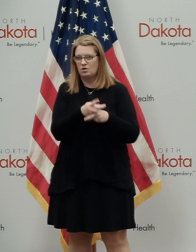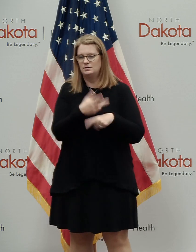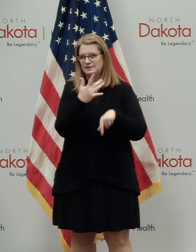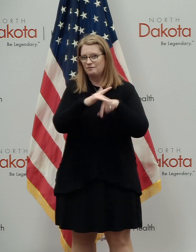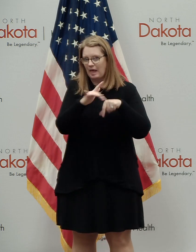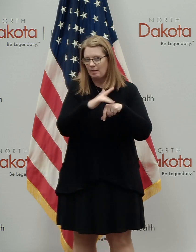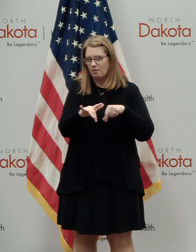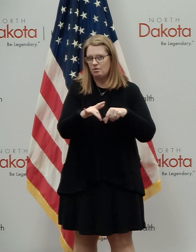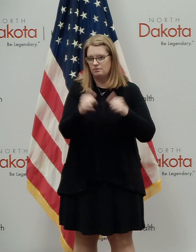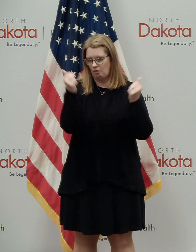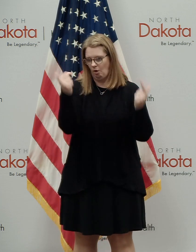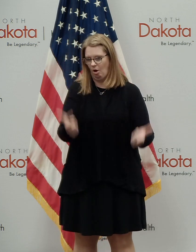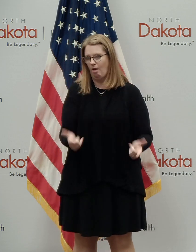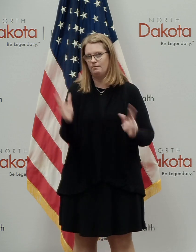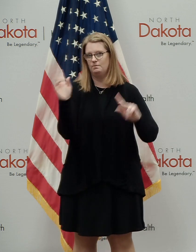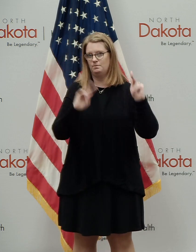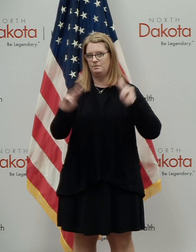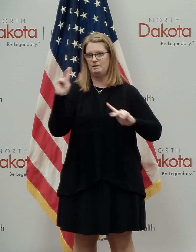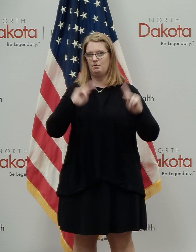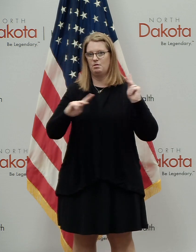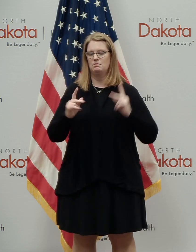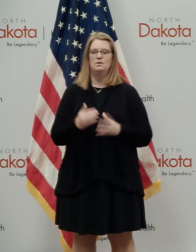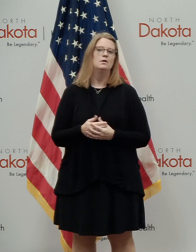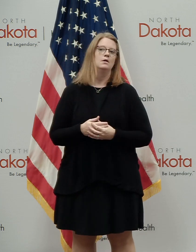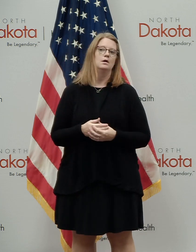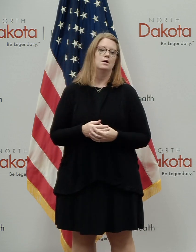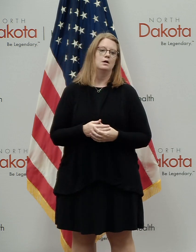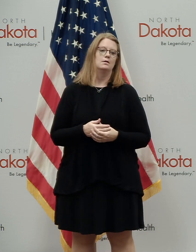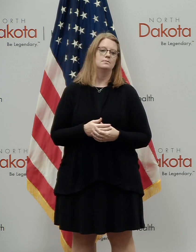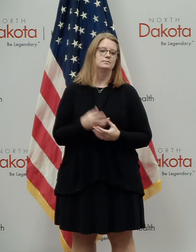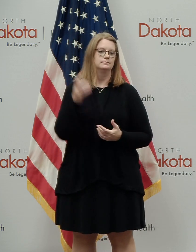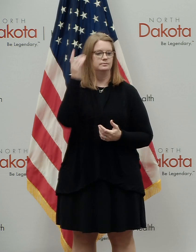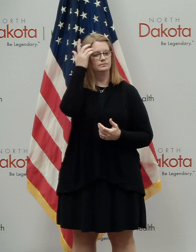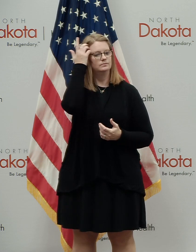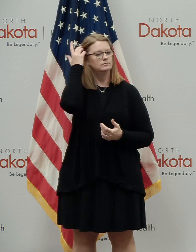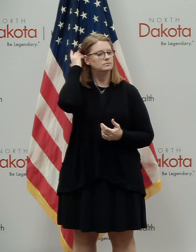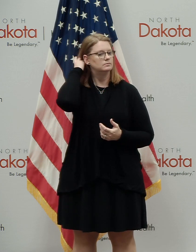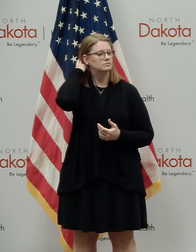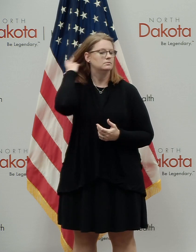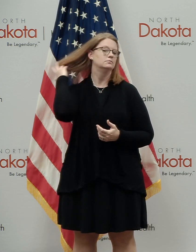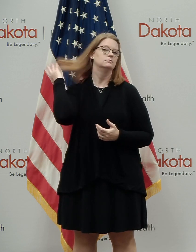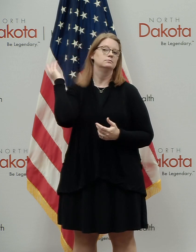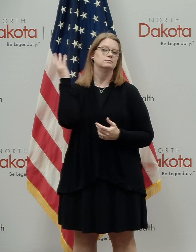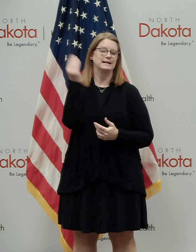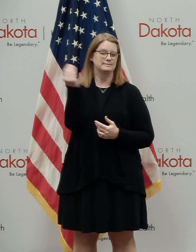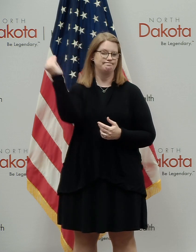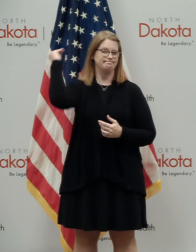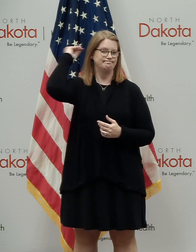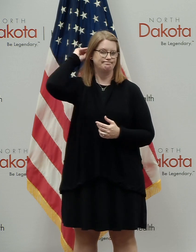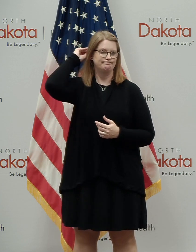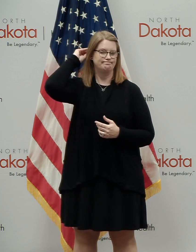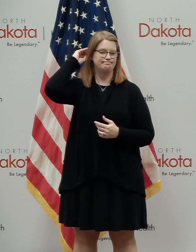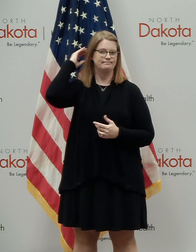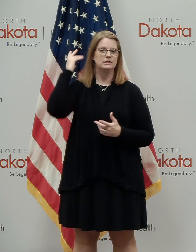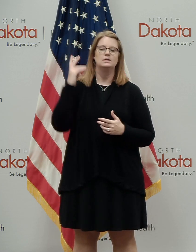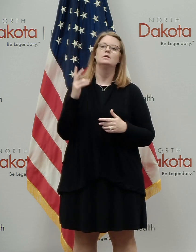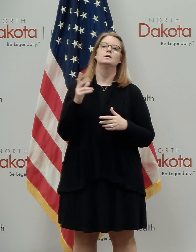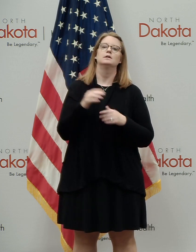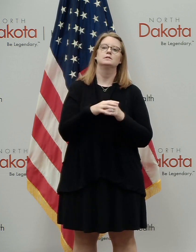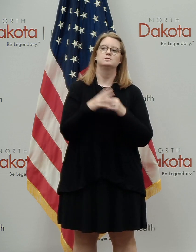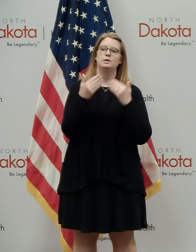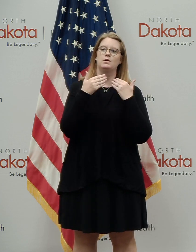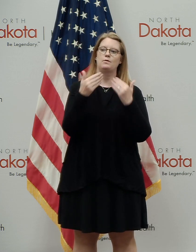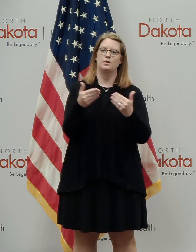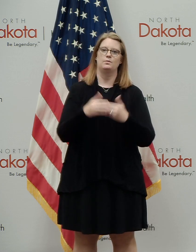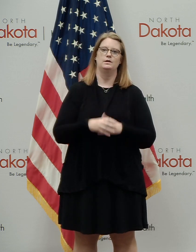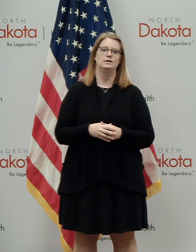the very best for all North Dakotans. But again, let's keep that in mind as we go, keep the numbers in mind as we go